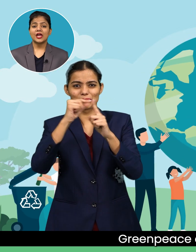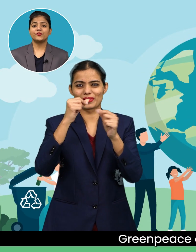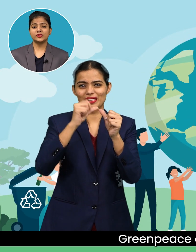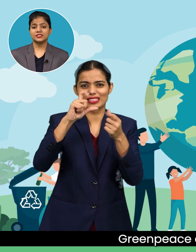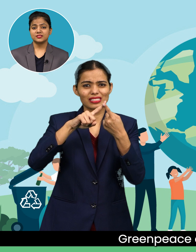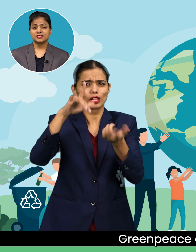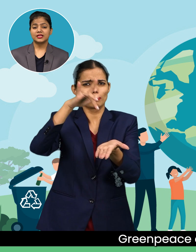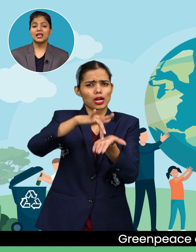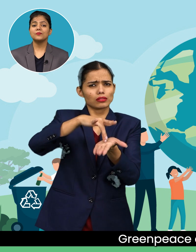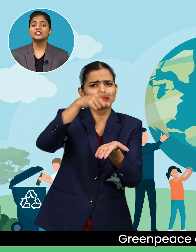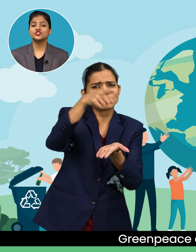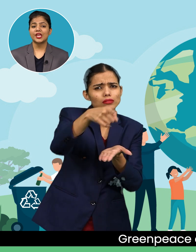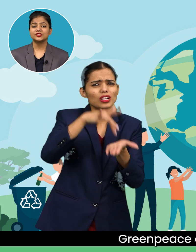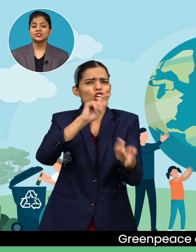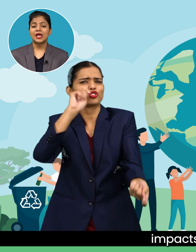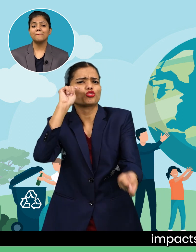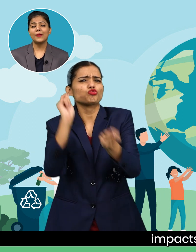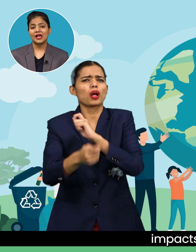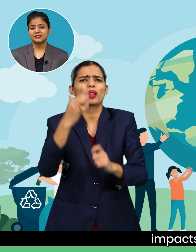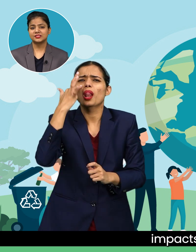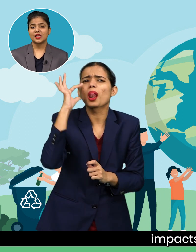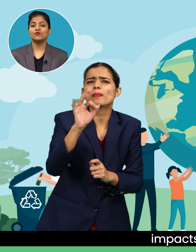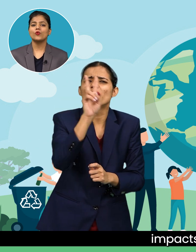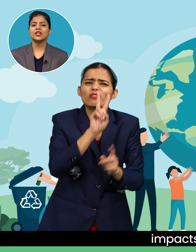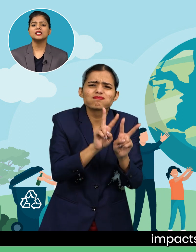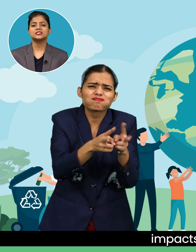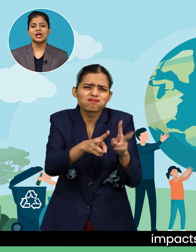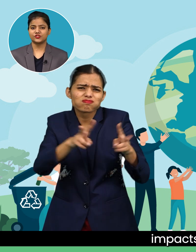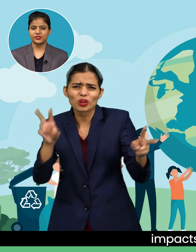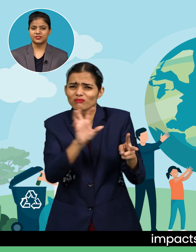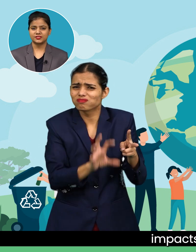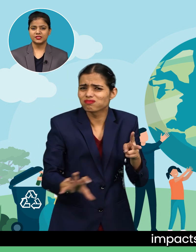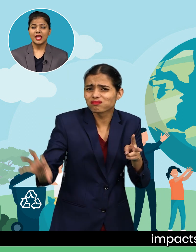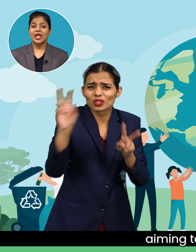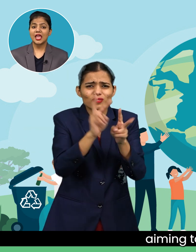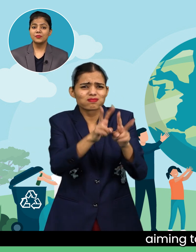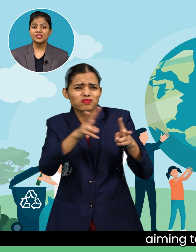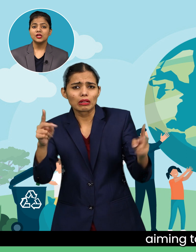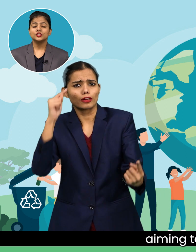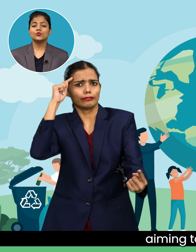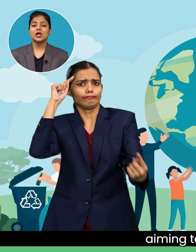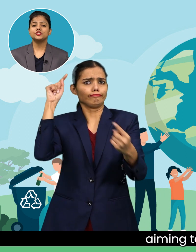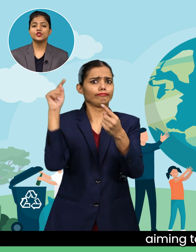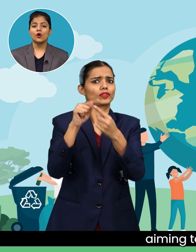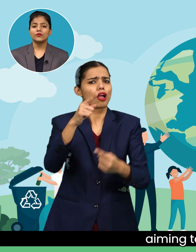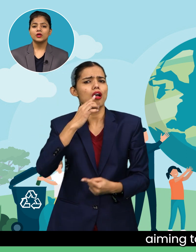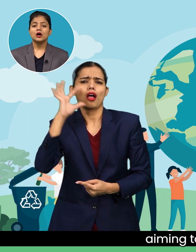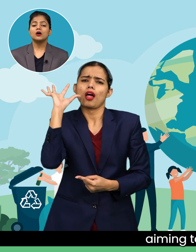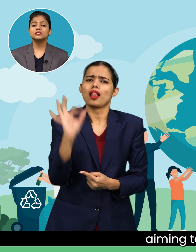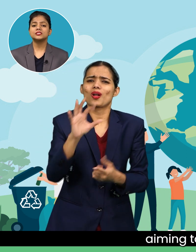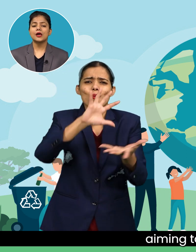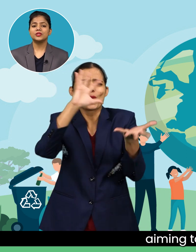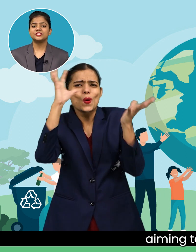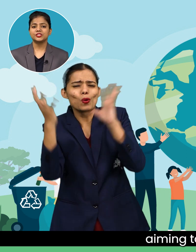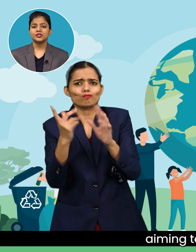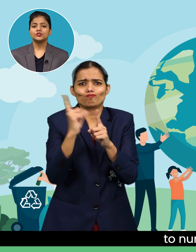Greenpeace addresses climate change impacts in various countries, aiming to ensure